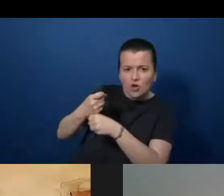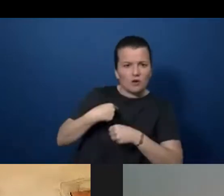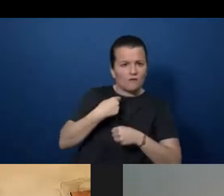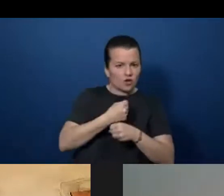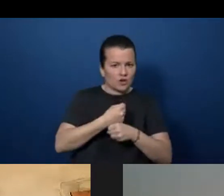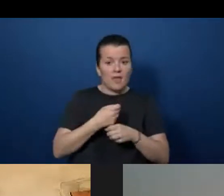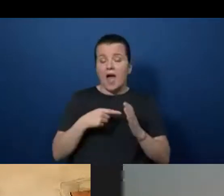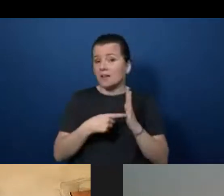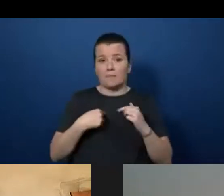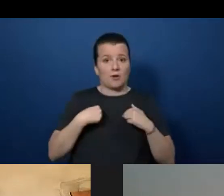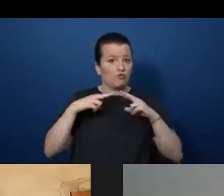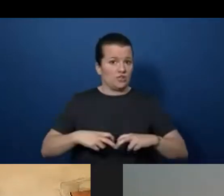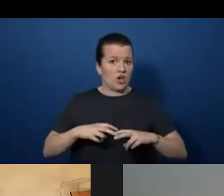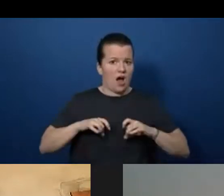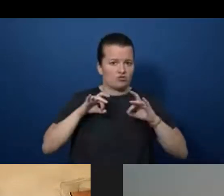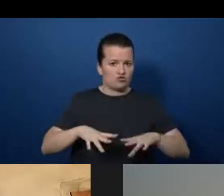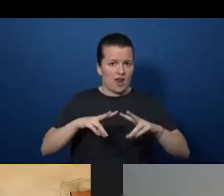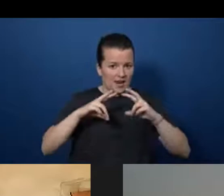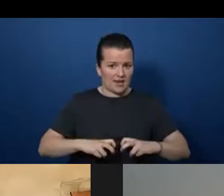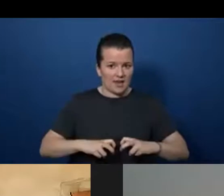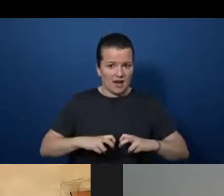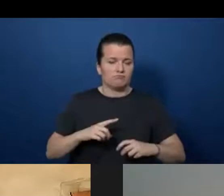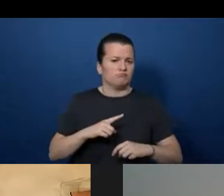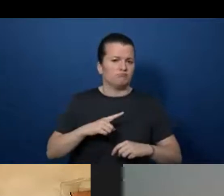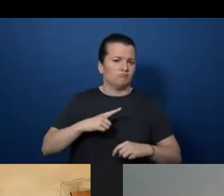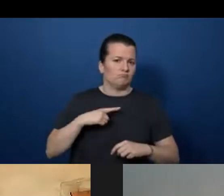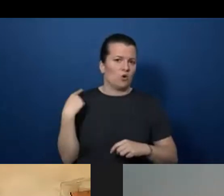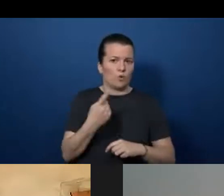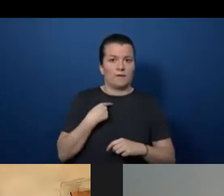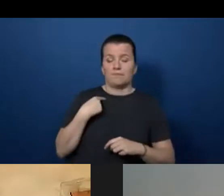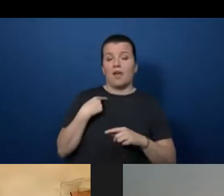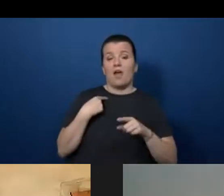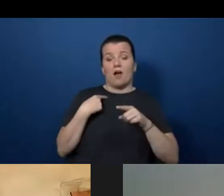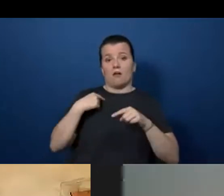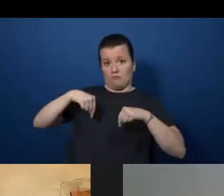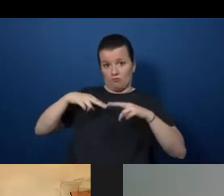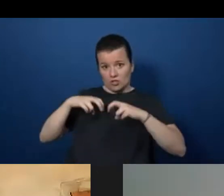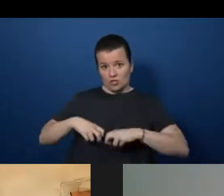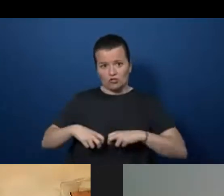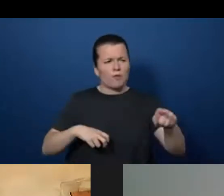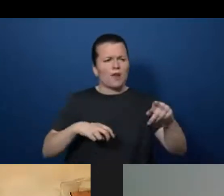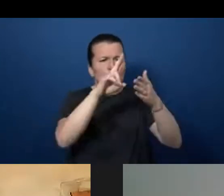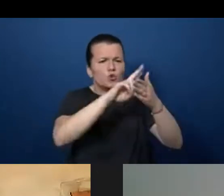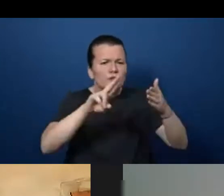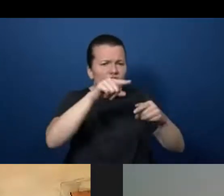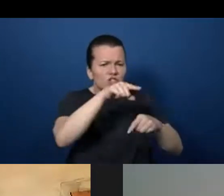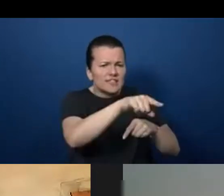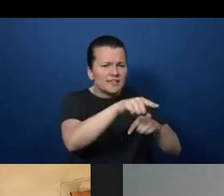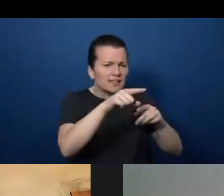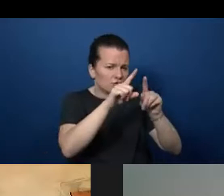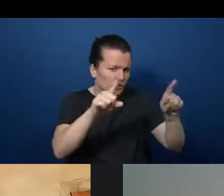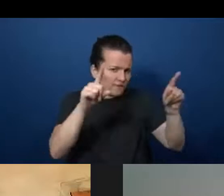the researchers who are university-based researchers in the Philippines, disabled people's organisations